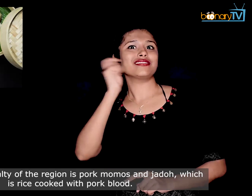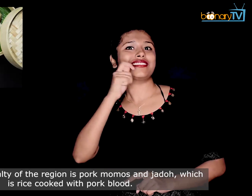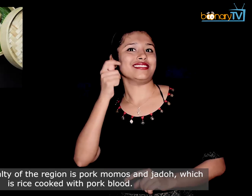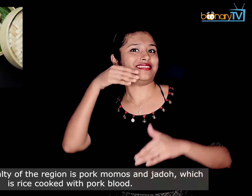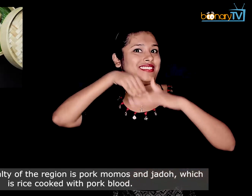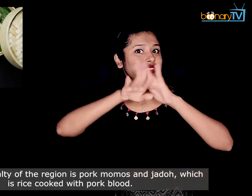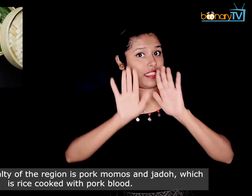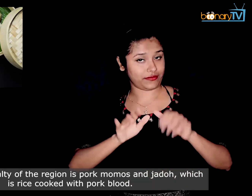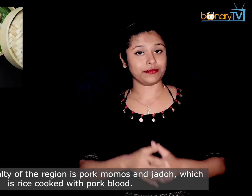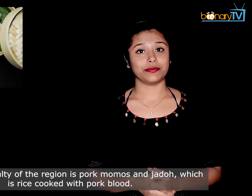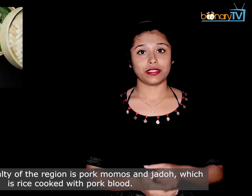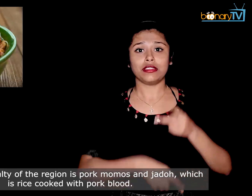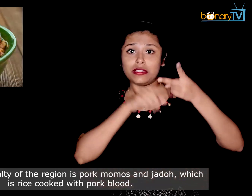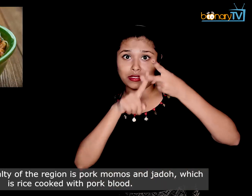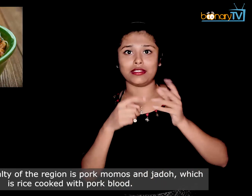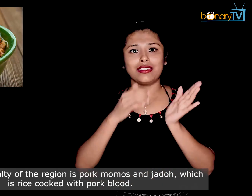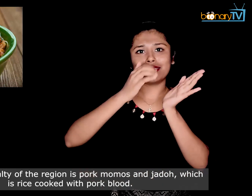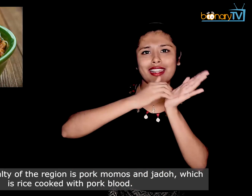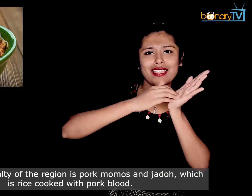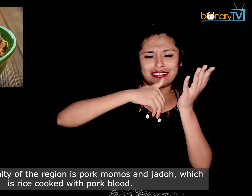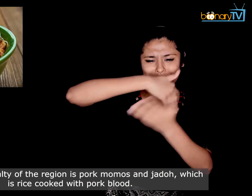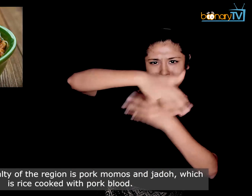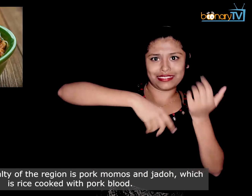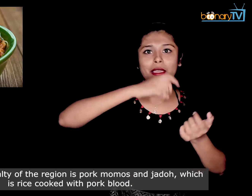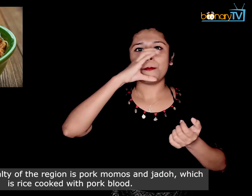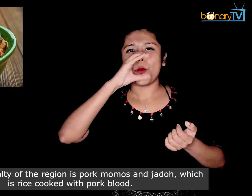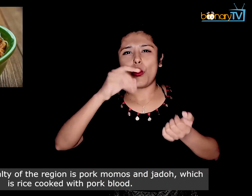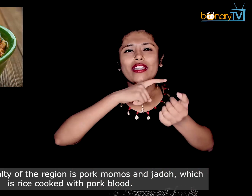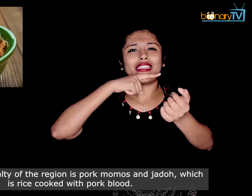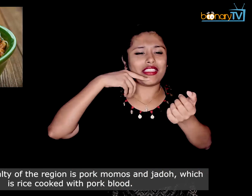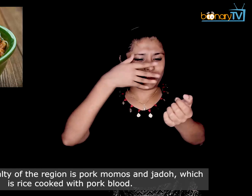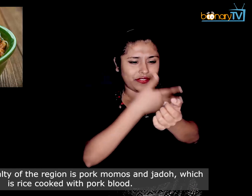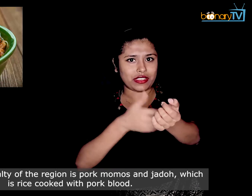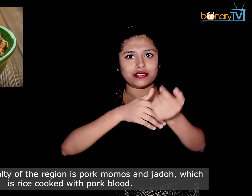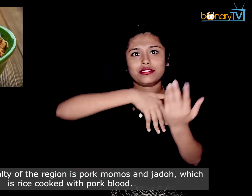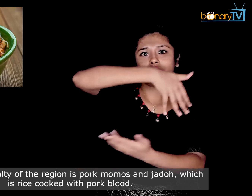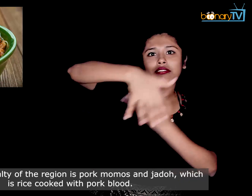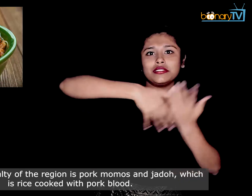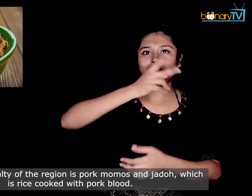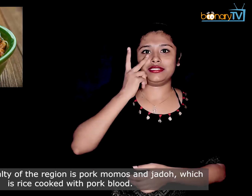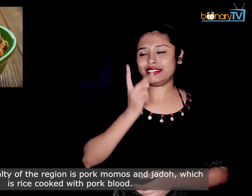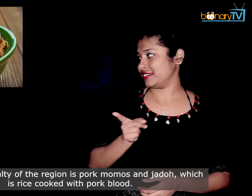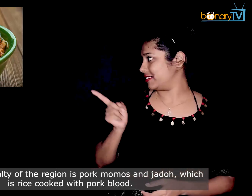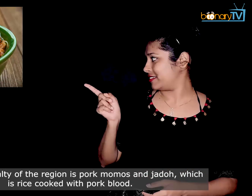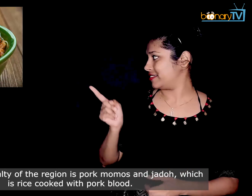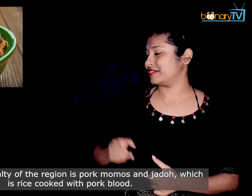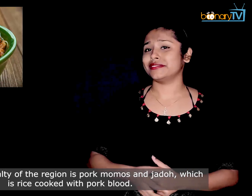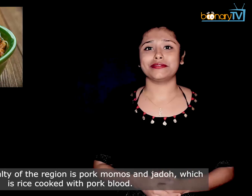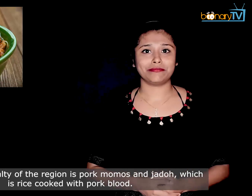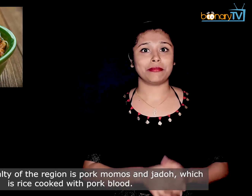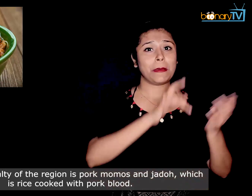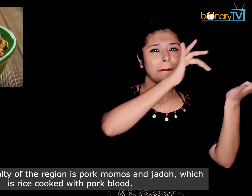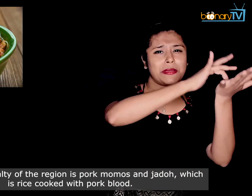momos and jado, which is rice cooked with pork